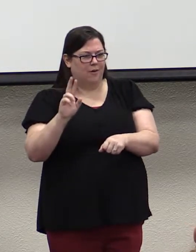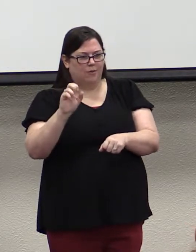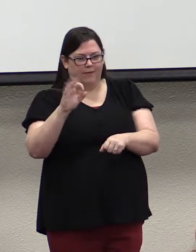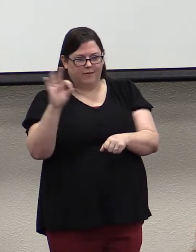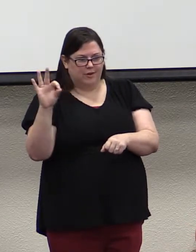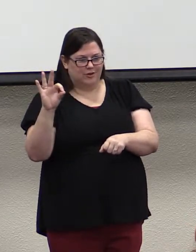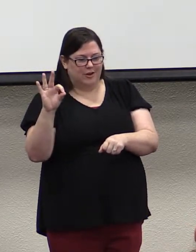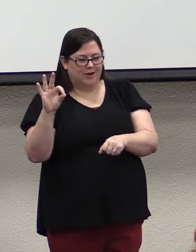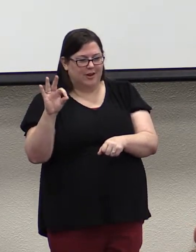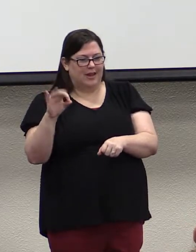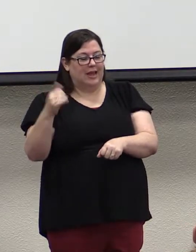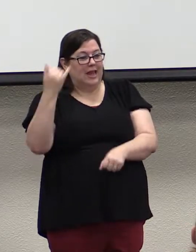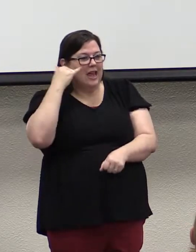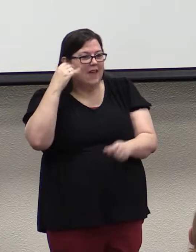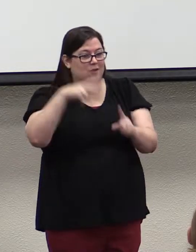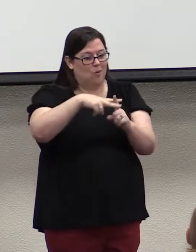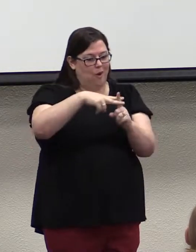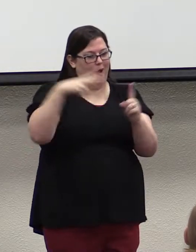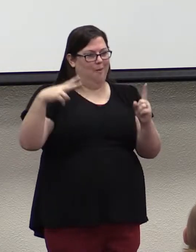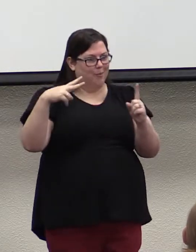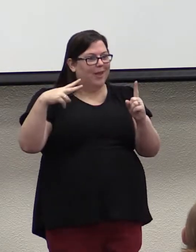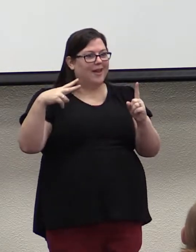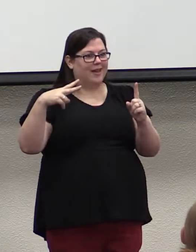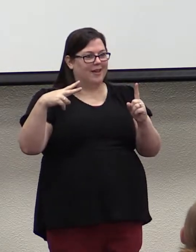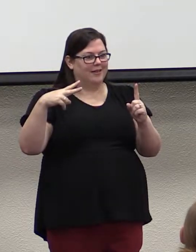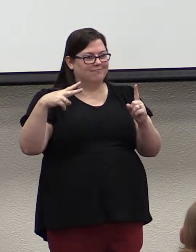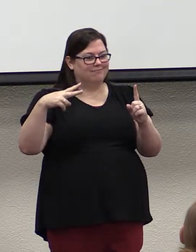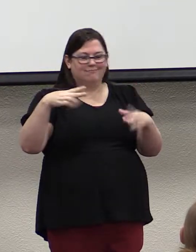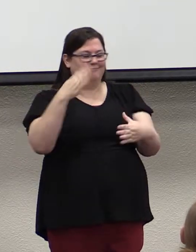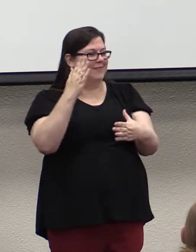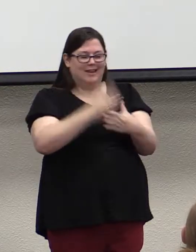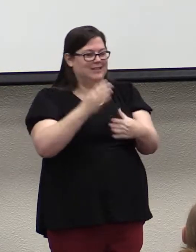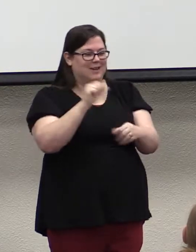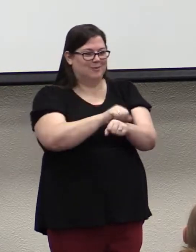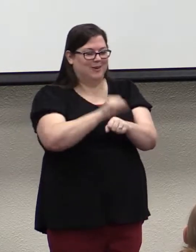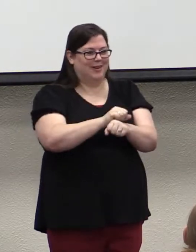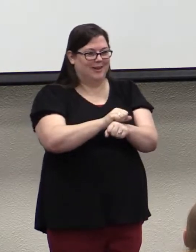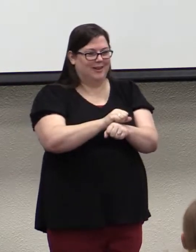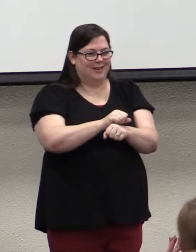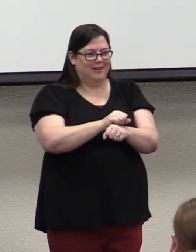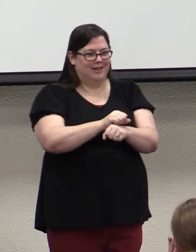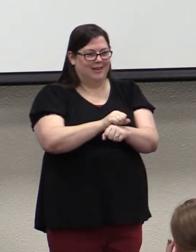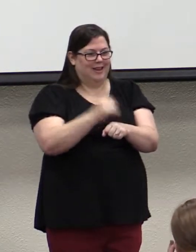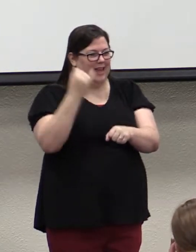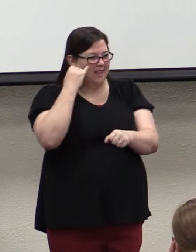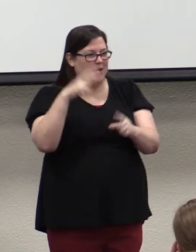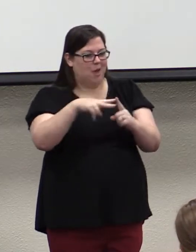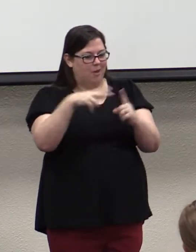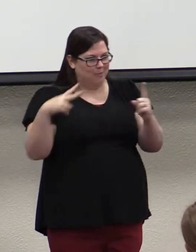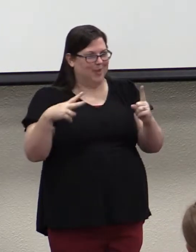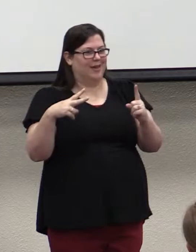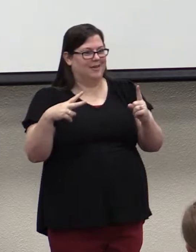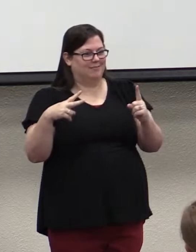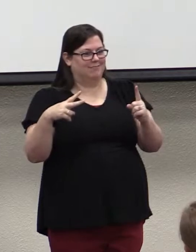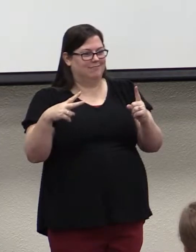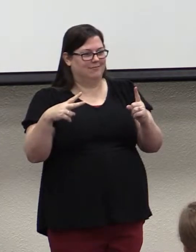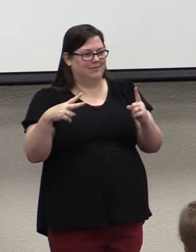if you unplug a refrigerator? It stops working. It stops making whatever you have in it